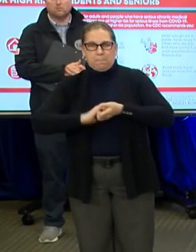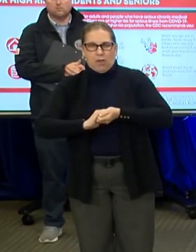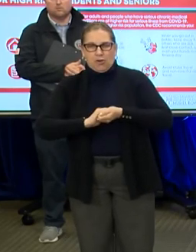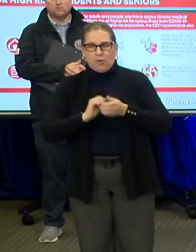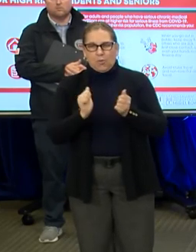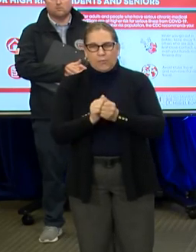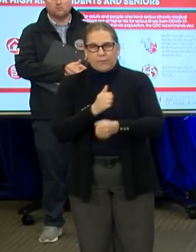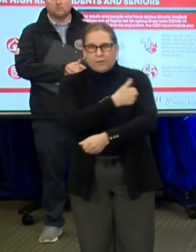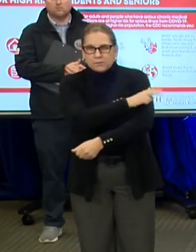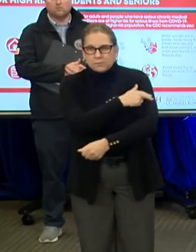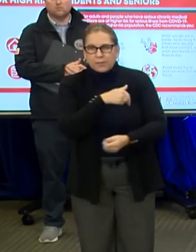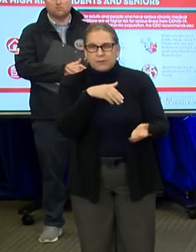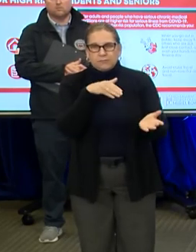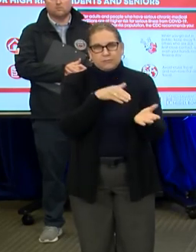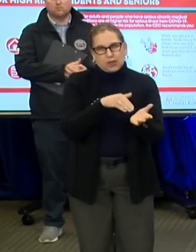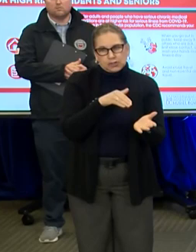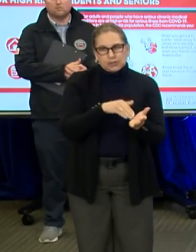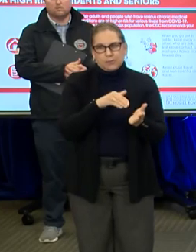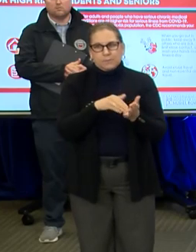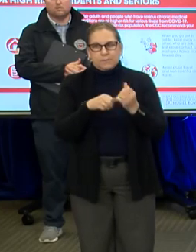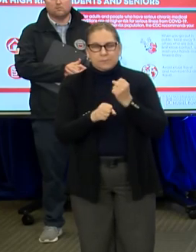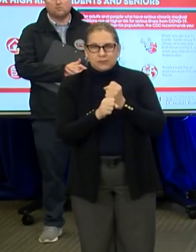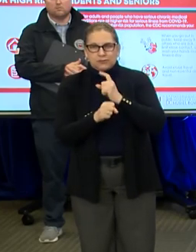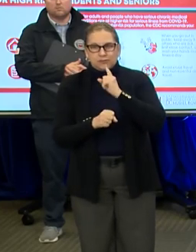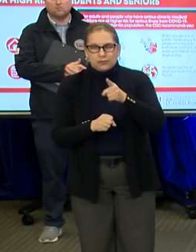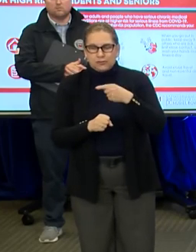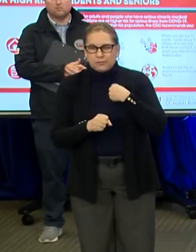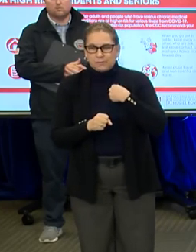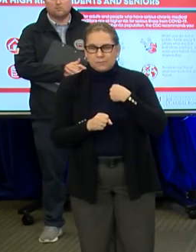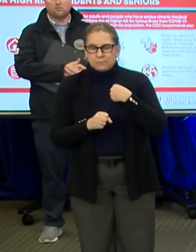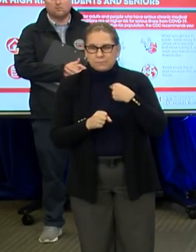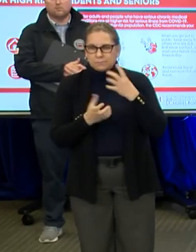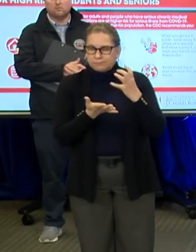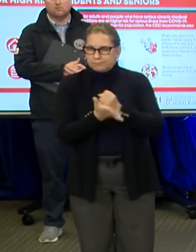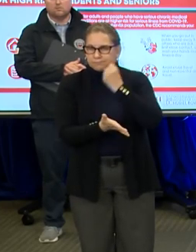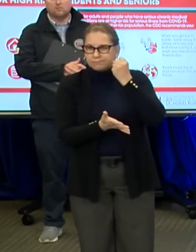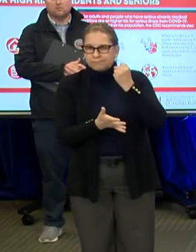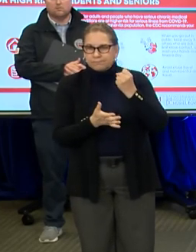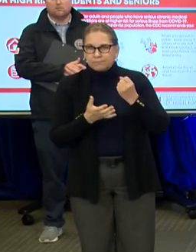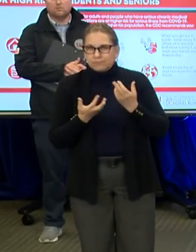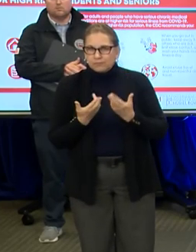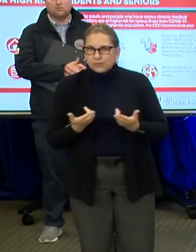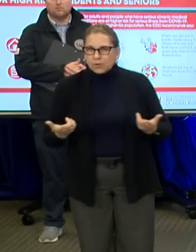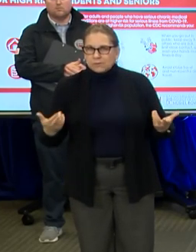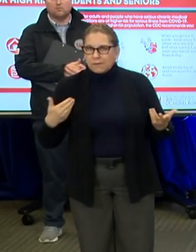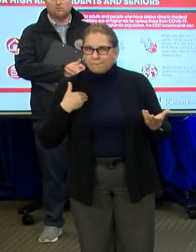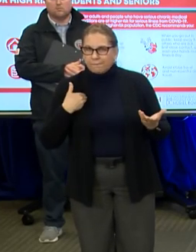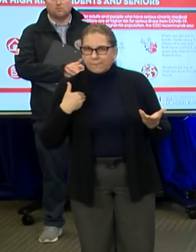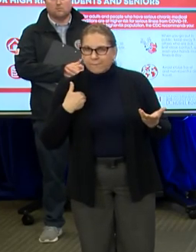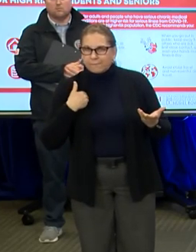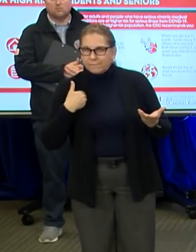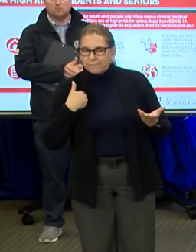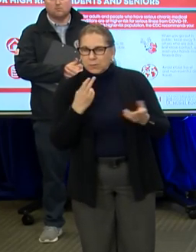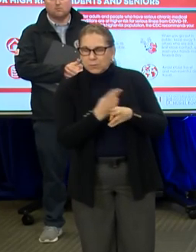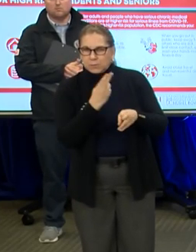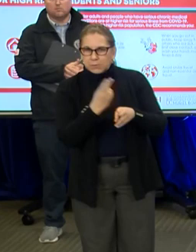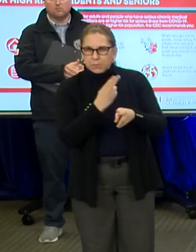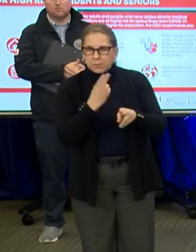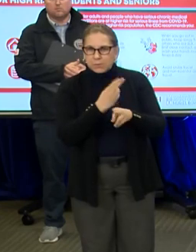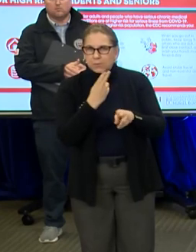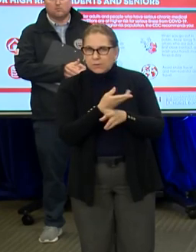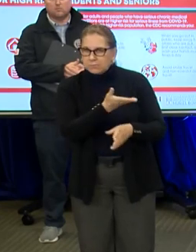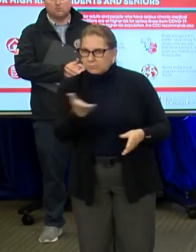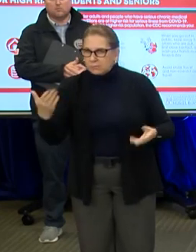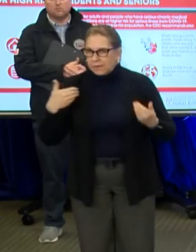collective resources and moving forward. We are also looking in the coming days to make announcements